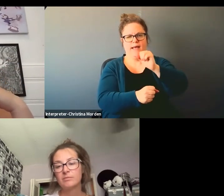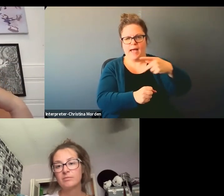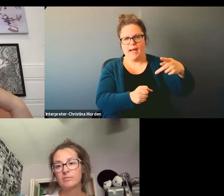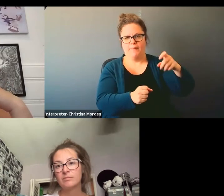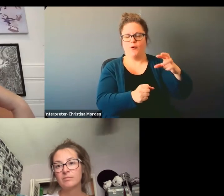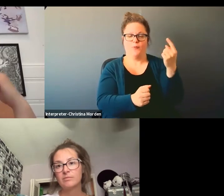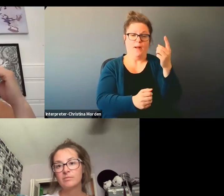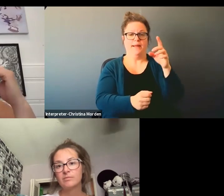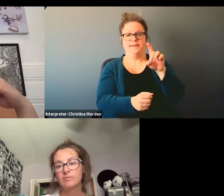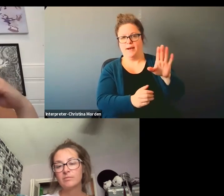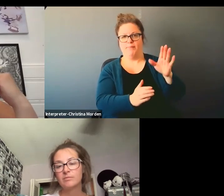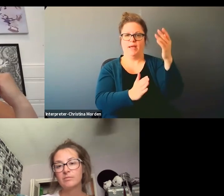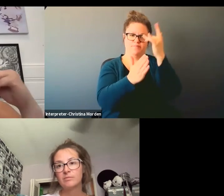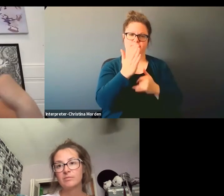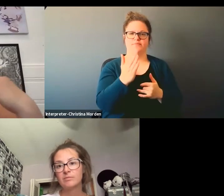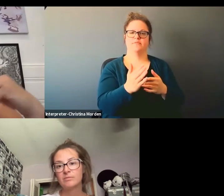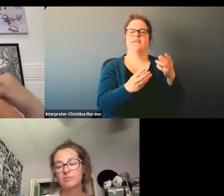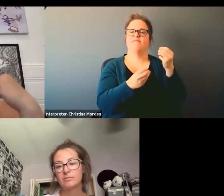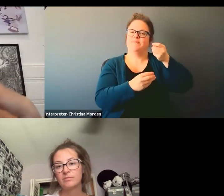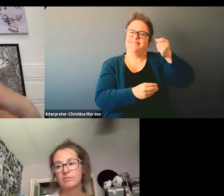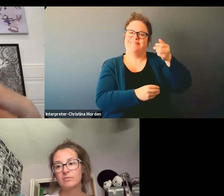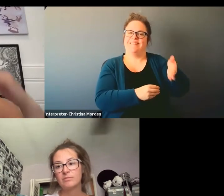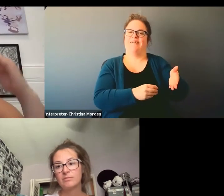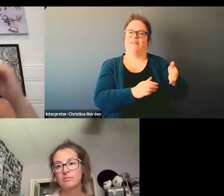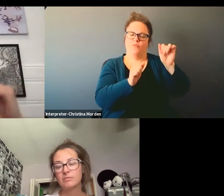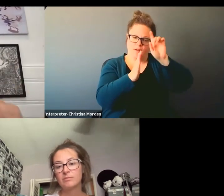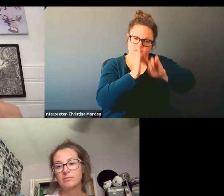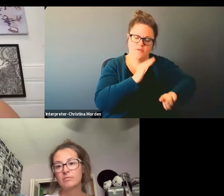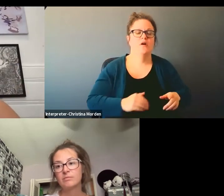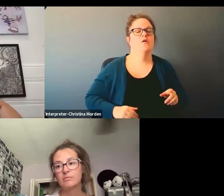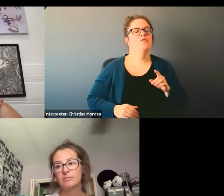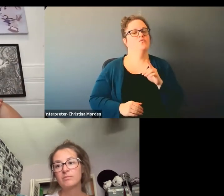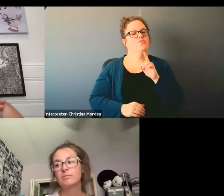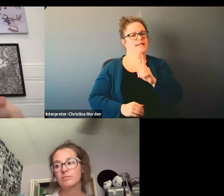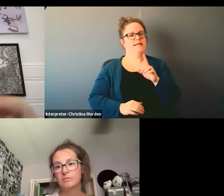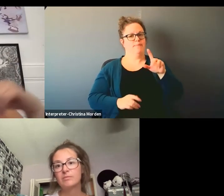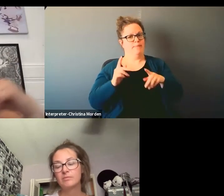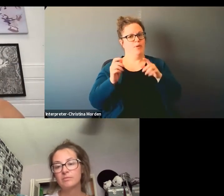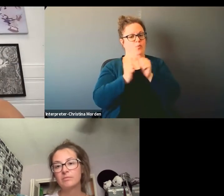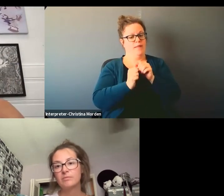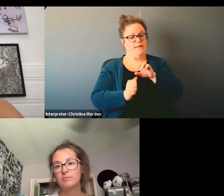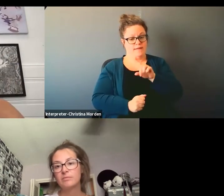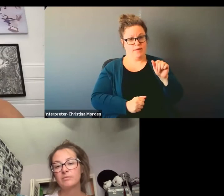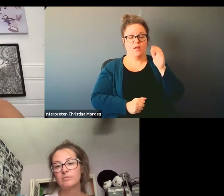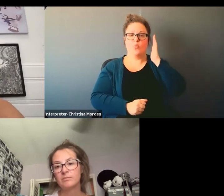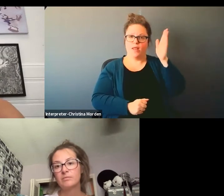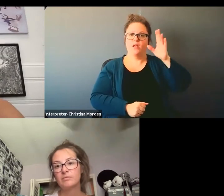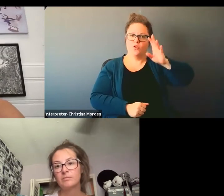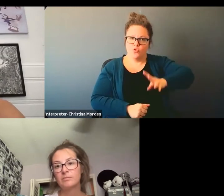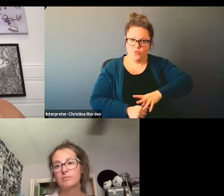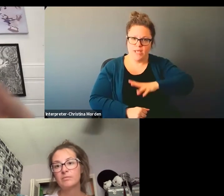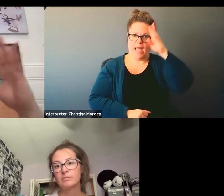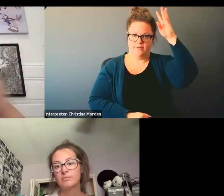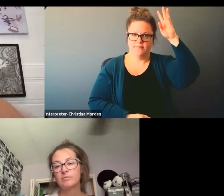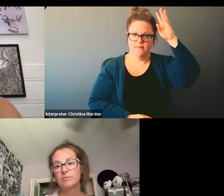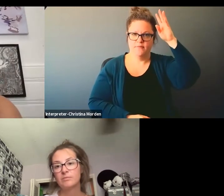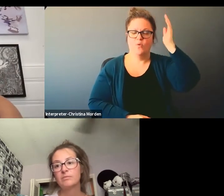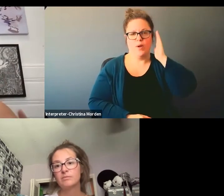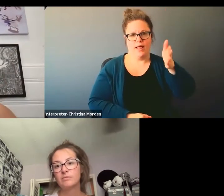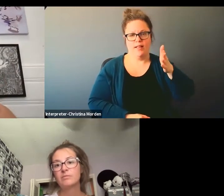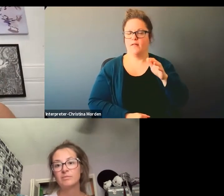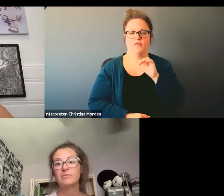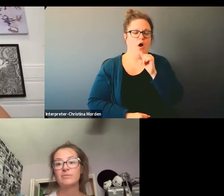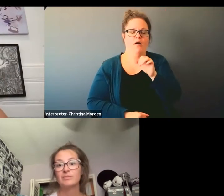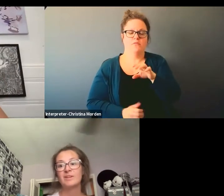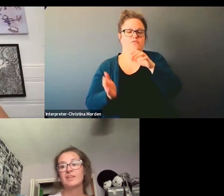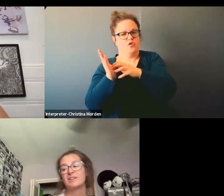it's going to be coming built by people with disabilities the whole way through. You know, the leaders, everyone involved has disabilities. Yeah, I'm